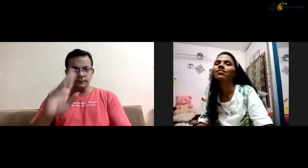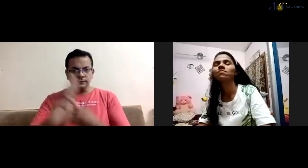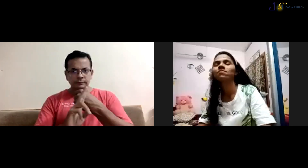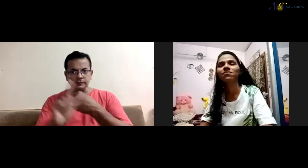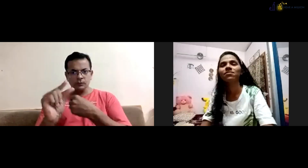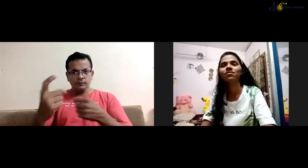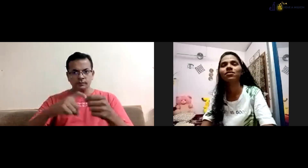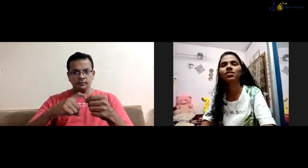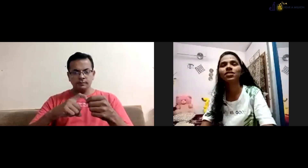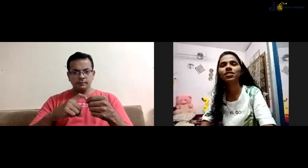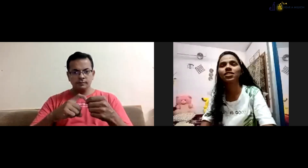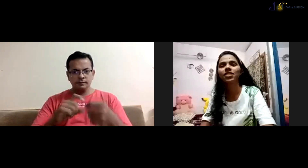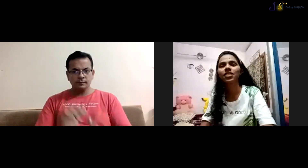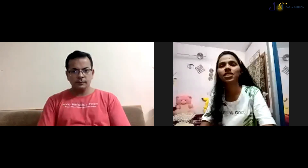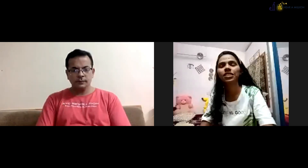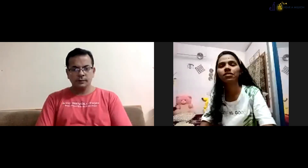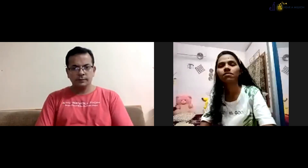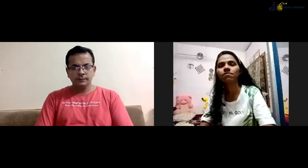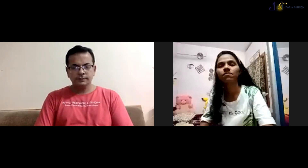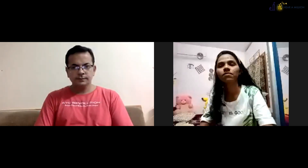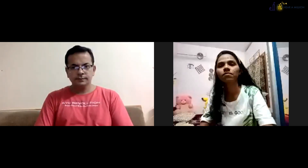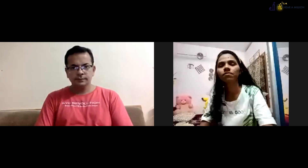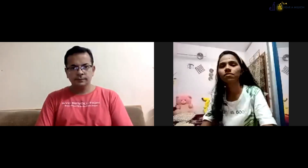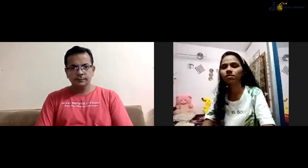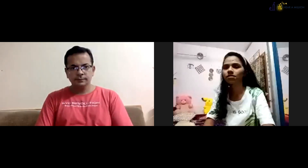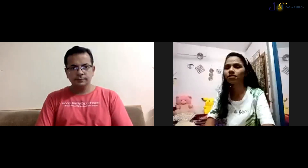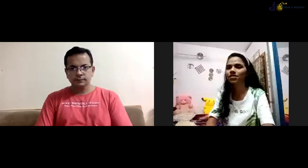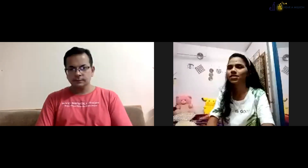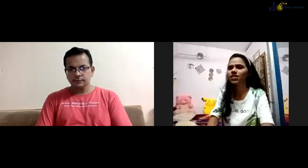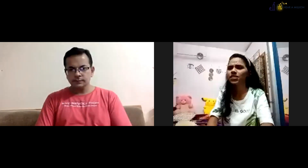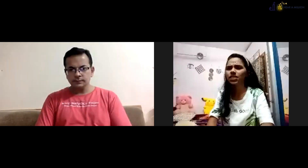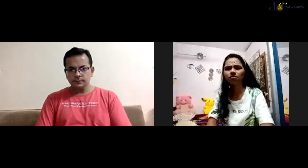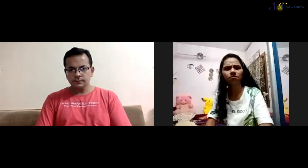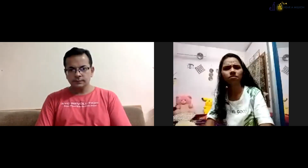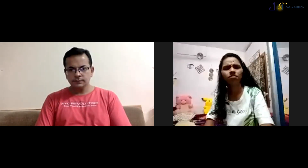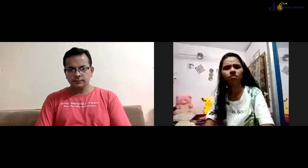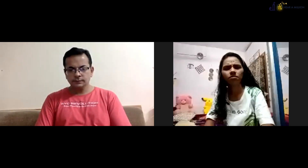put on the screen. Tushar, can you join?